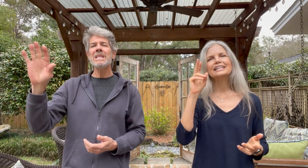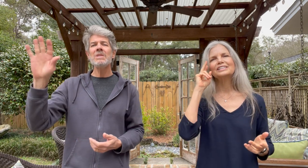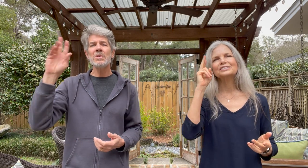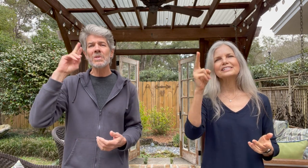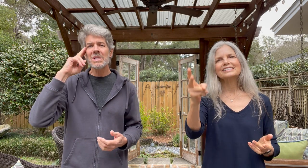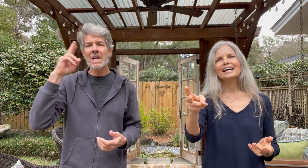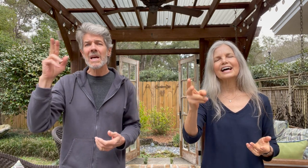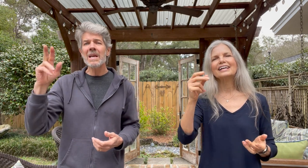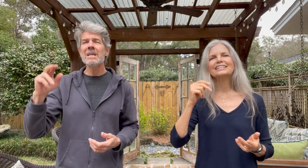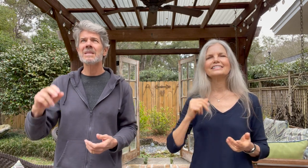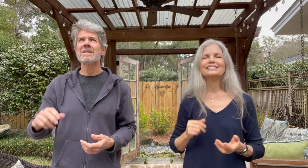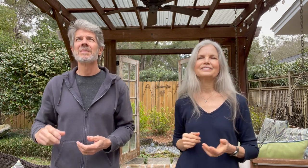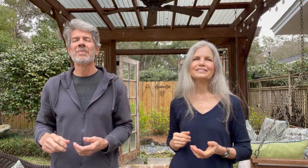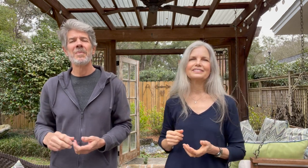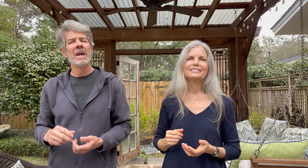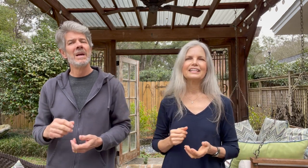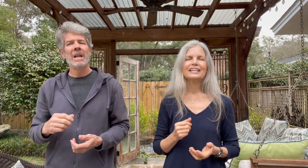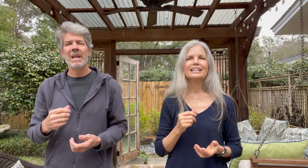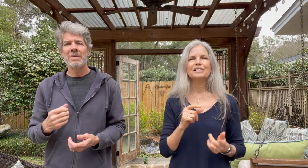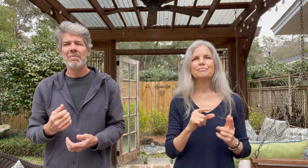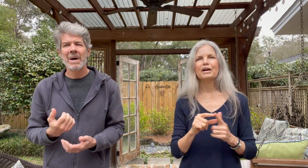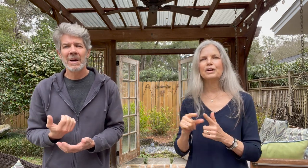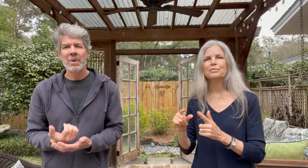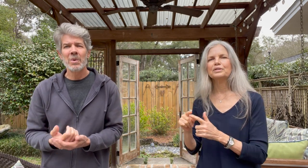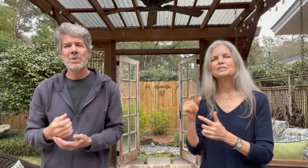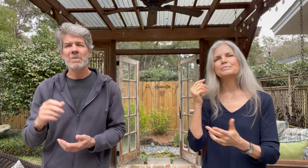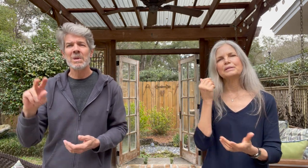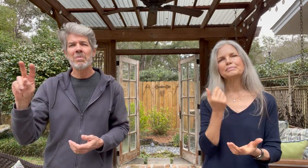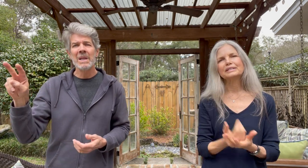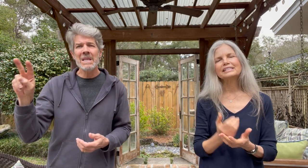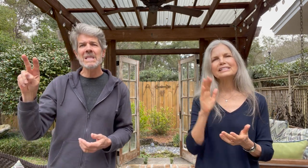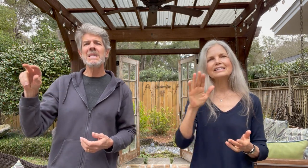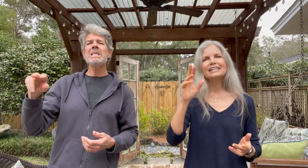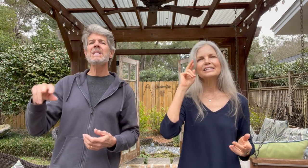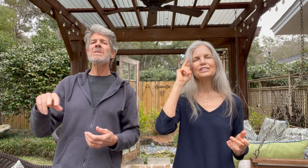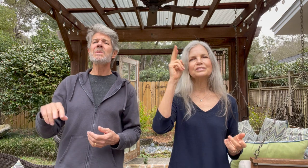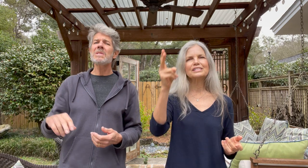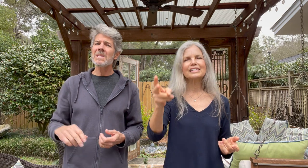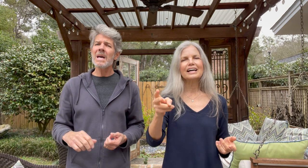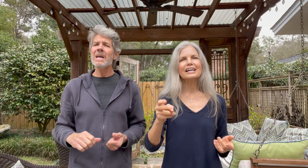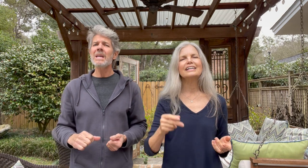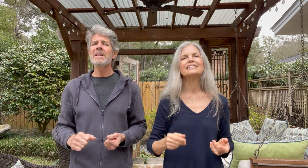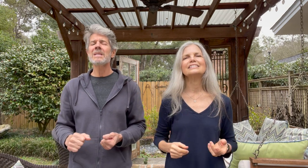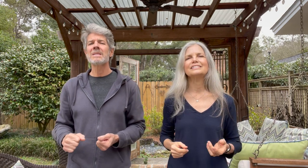your sight. Let my words be pleasing in your sight.